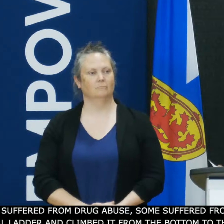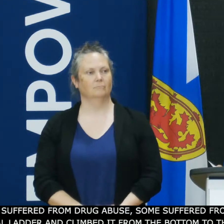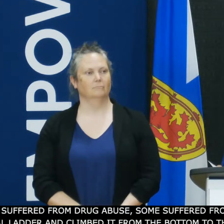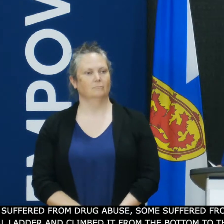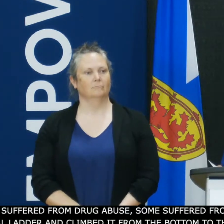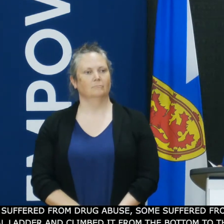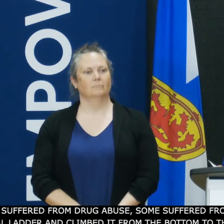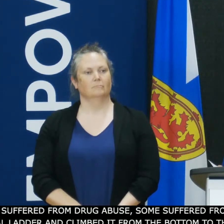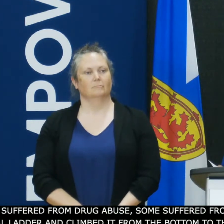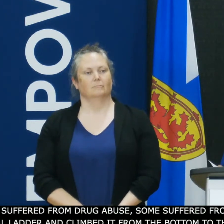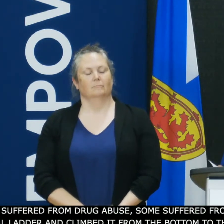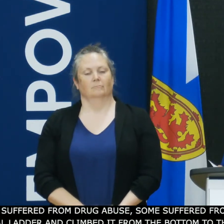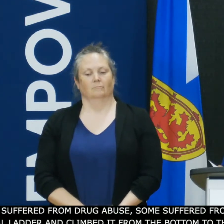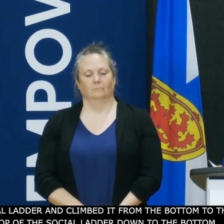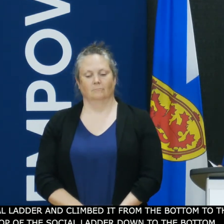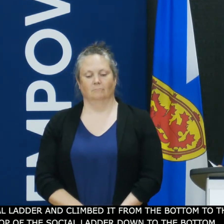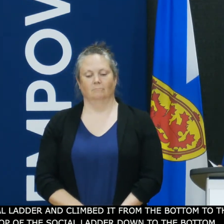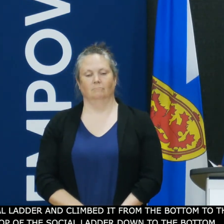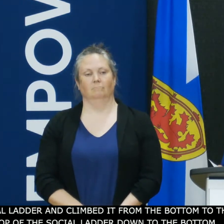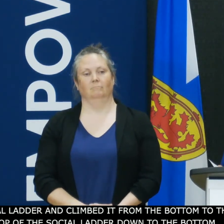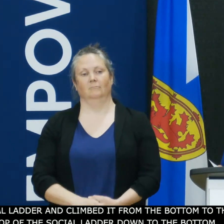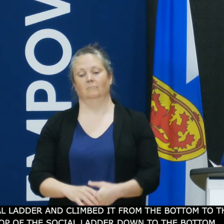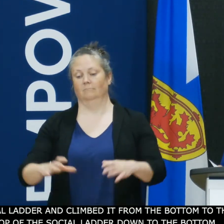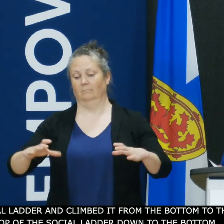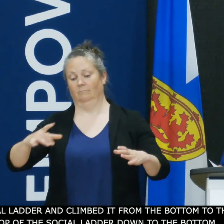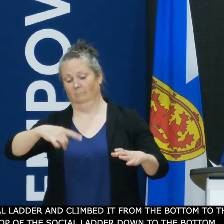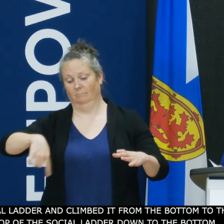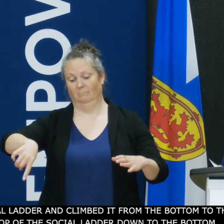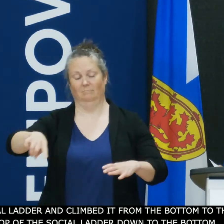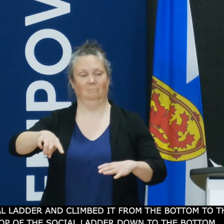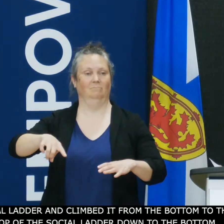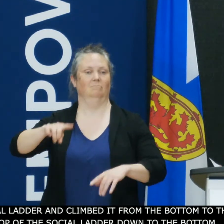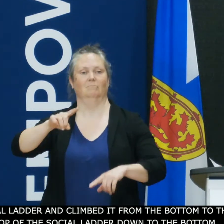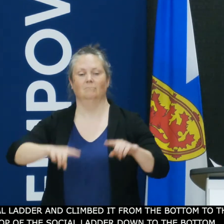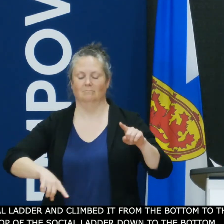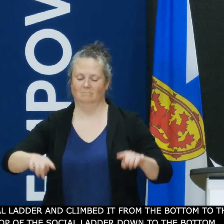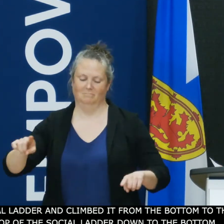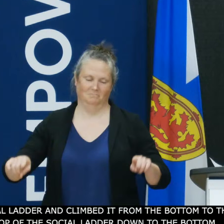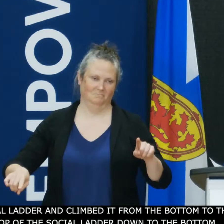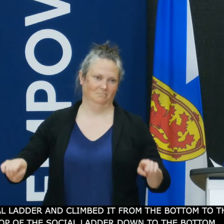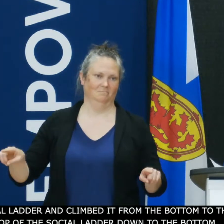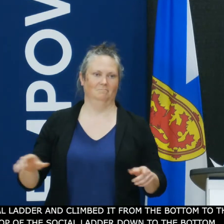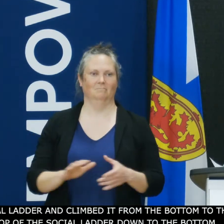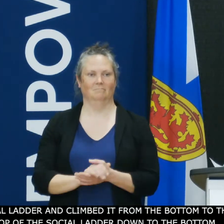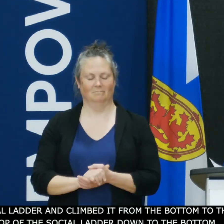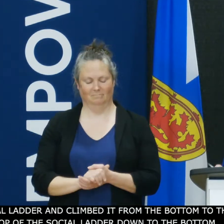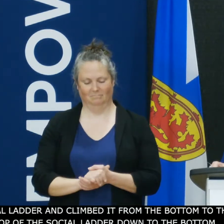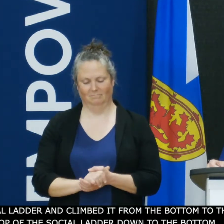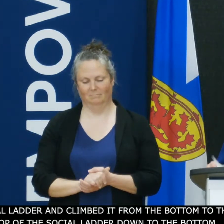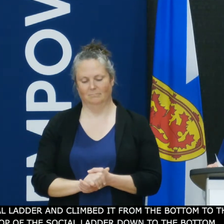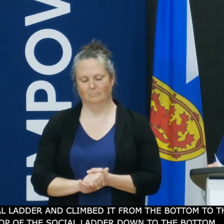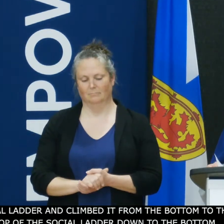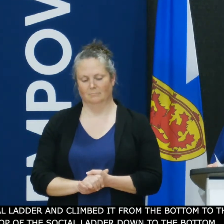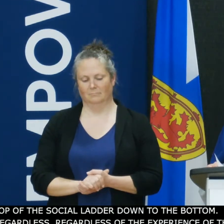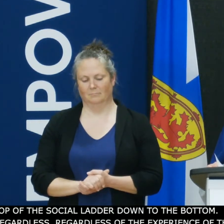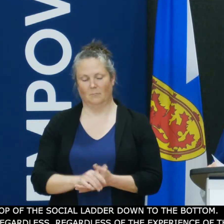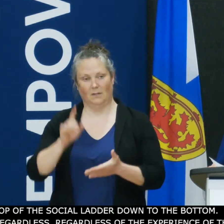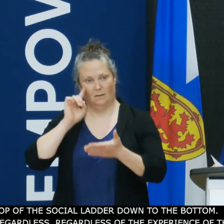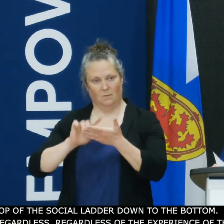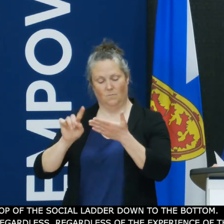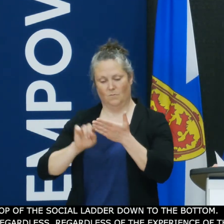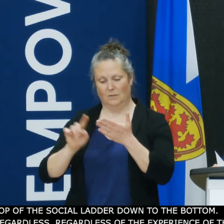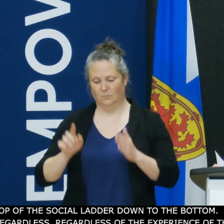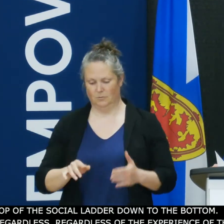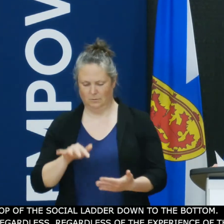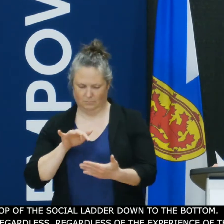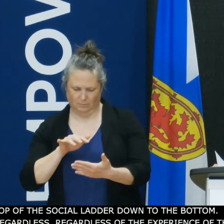regardless of the experience of the individual participants, one simple scientific finding emerged from the decades